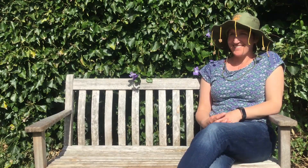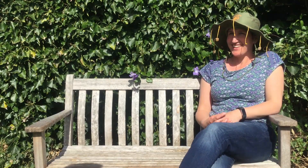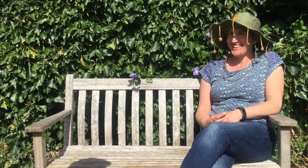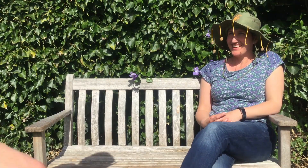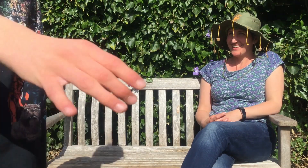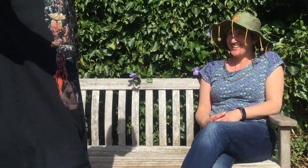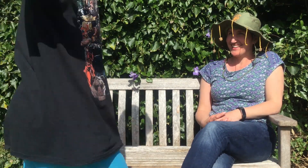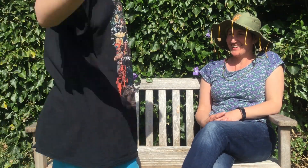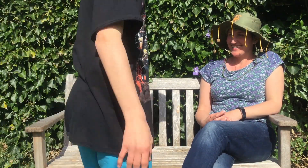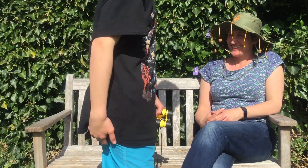Hello, buddy.